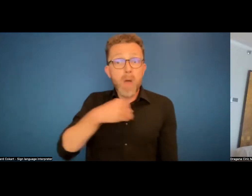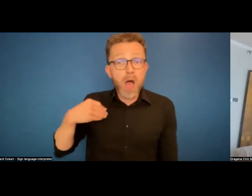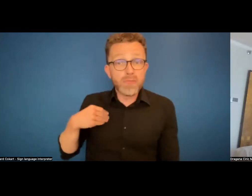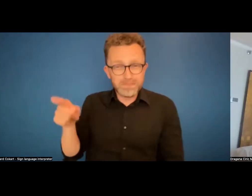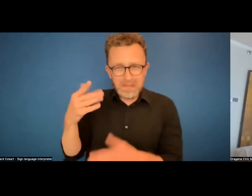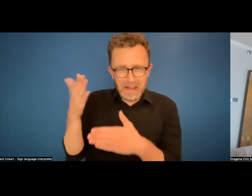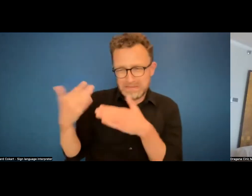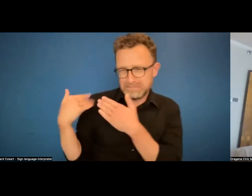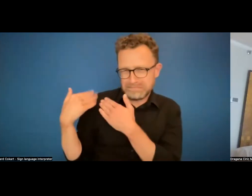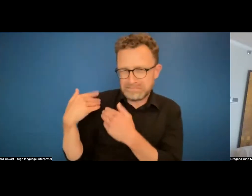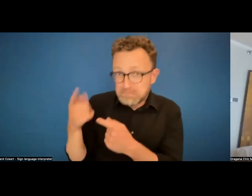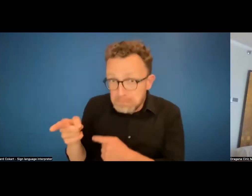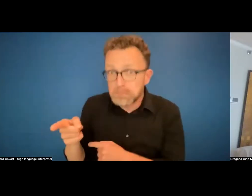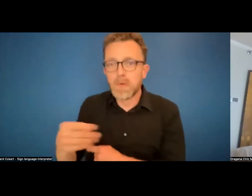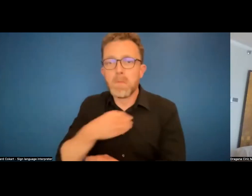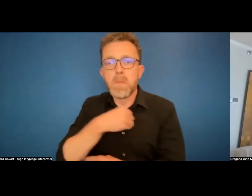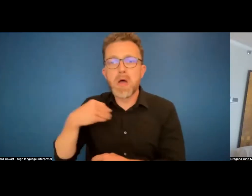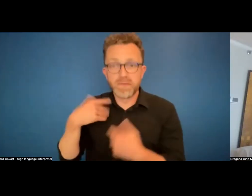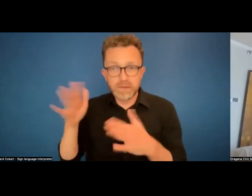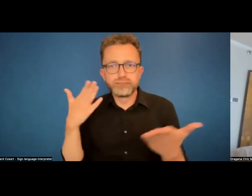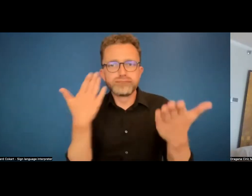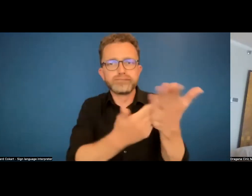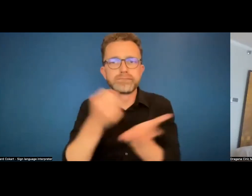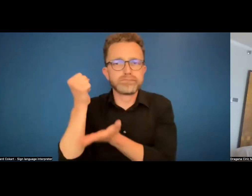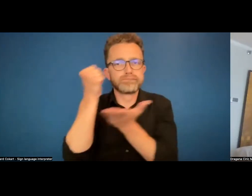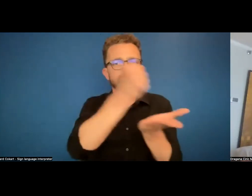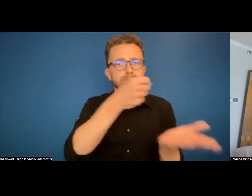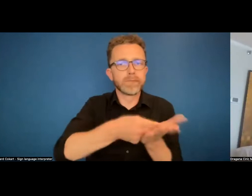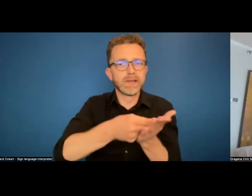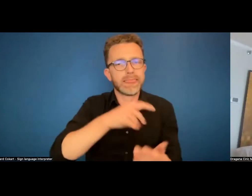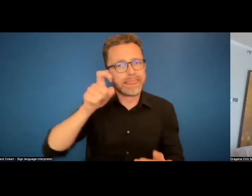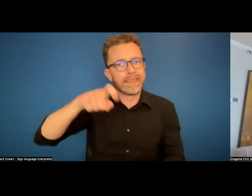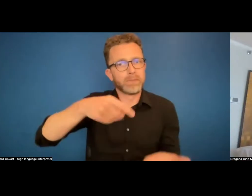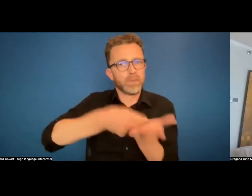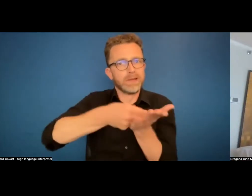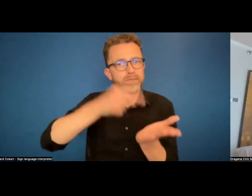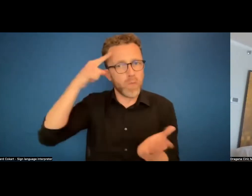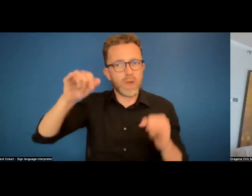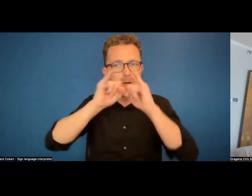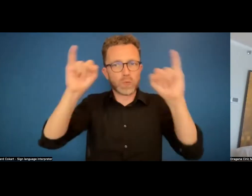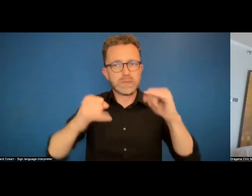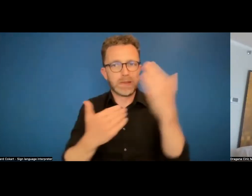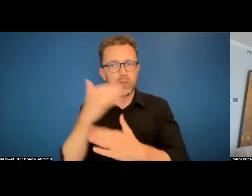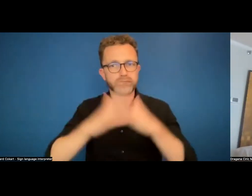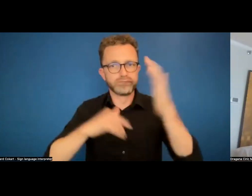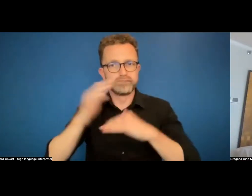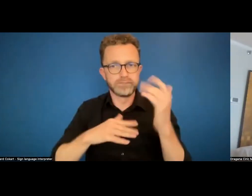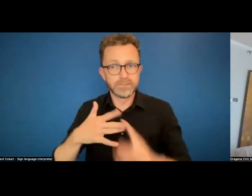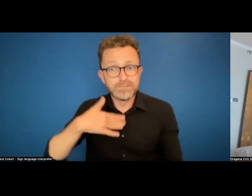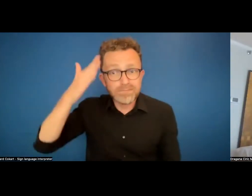to deinstitutionalize children within their own countries. And now with the influx of children coming from